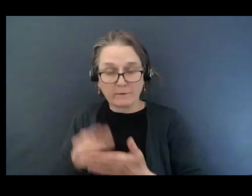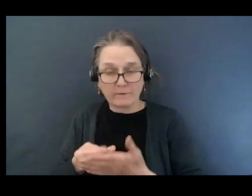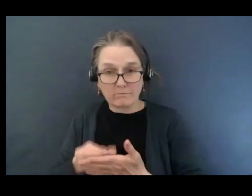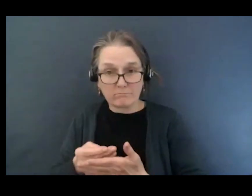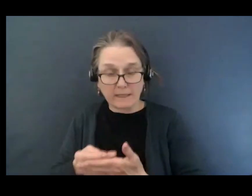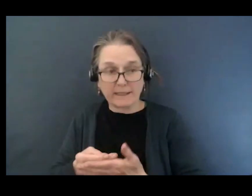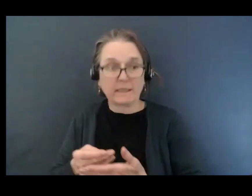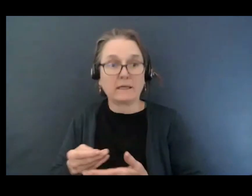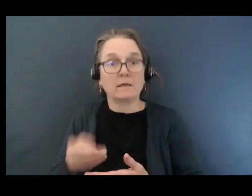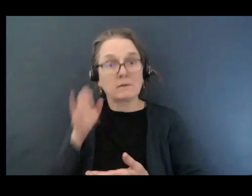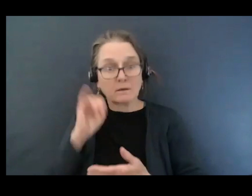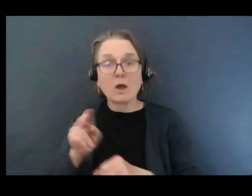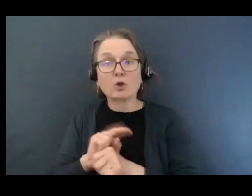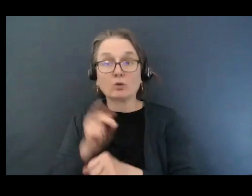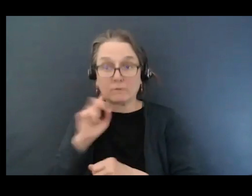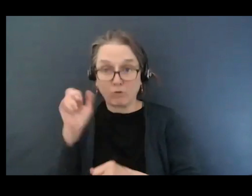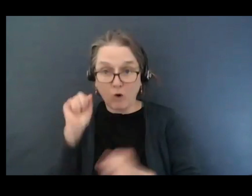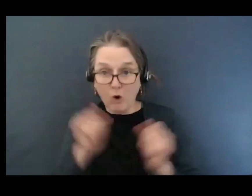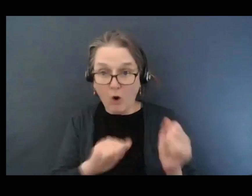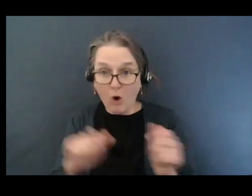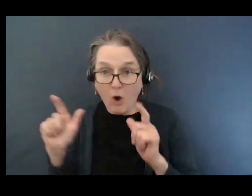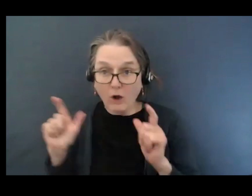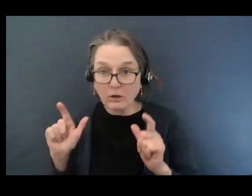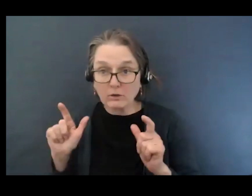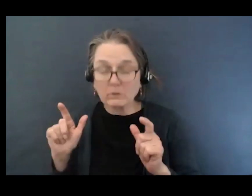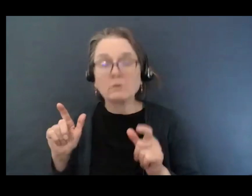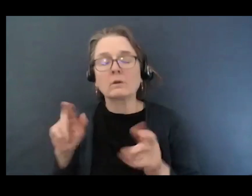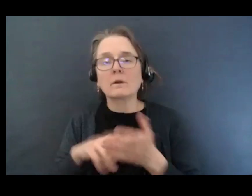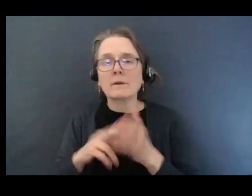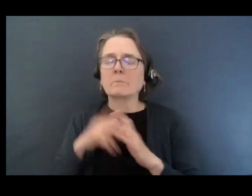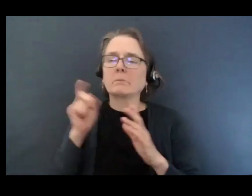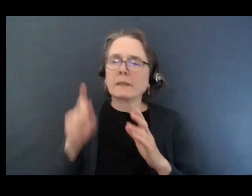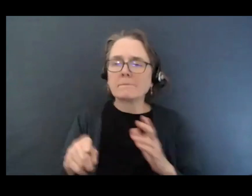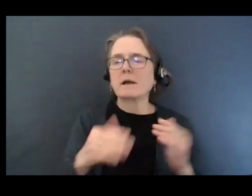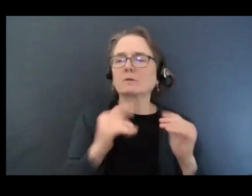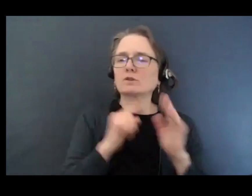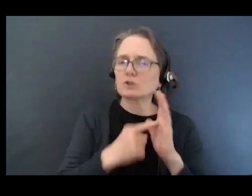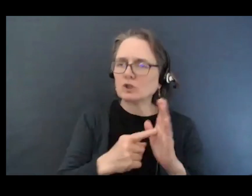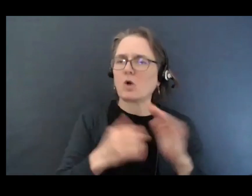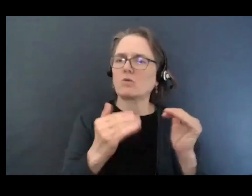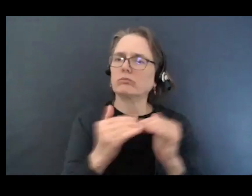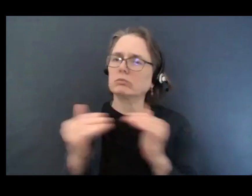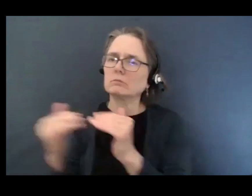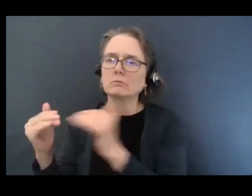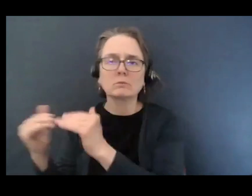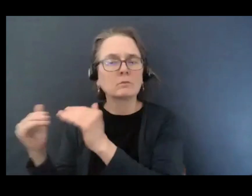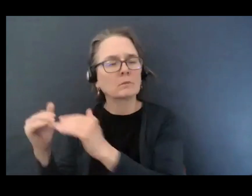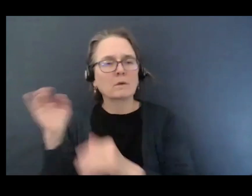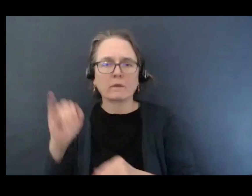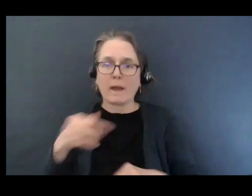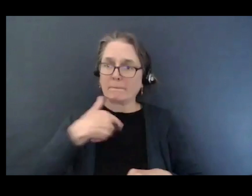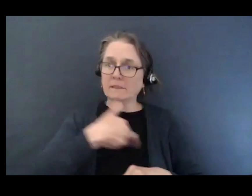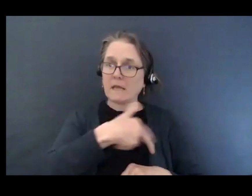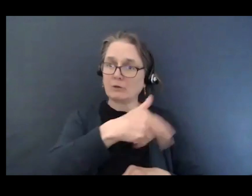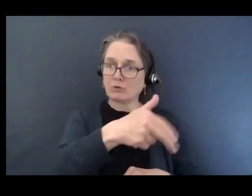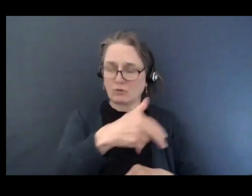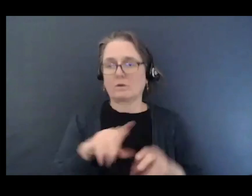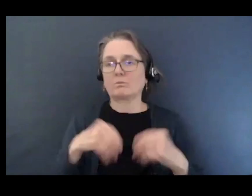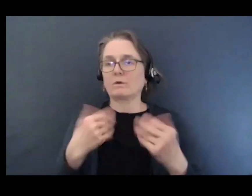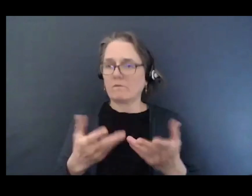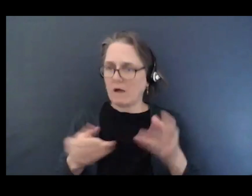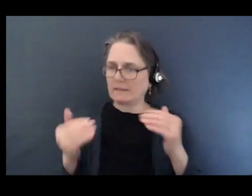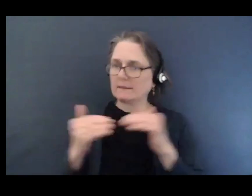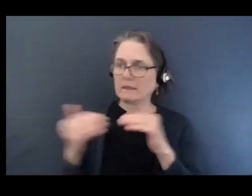to compare apples to apples, right? We need to be able to show that a transit project provides more general access than a highway widening does per